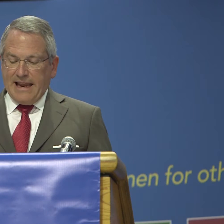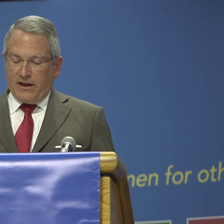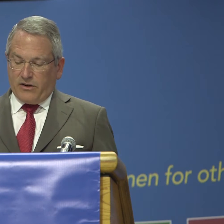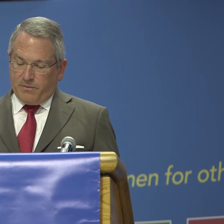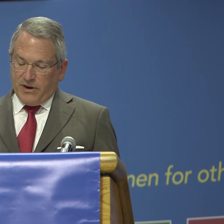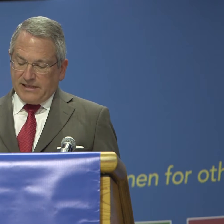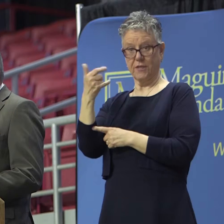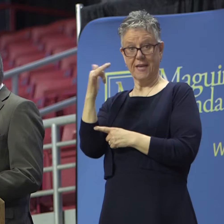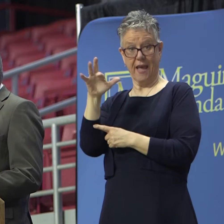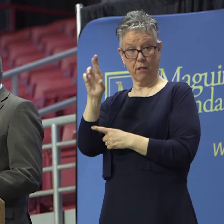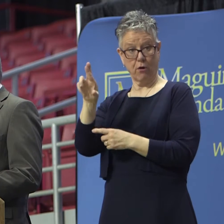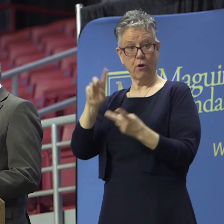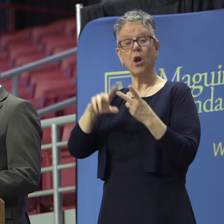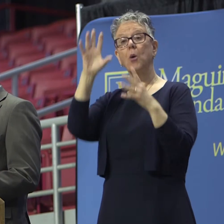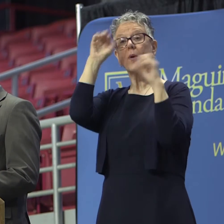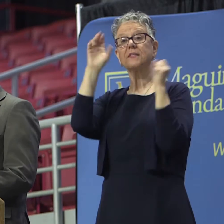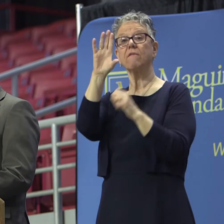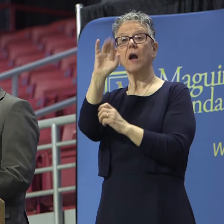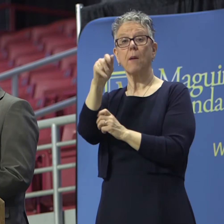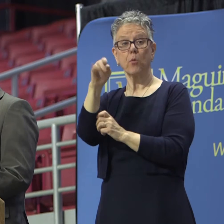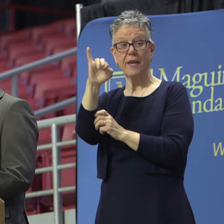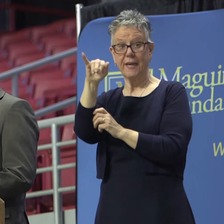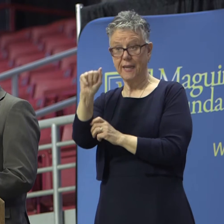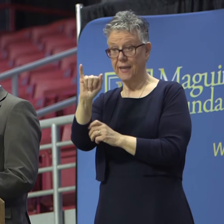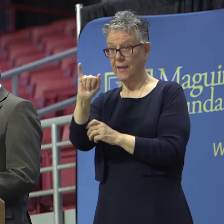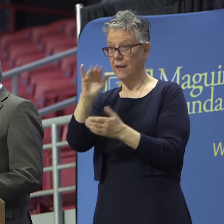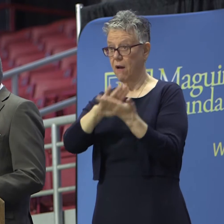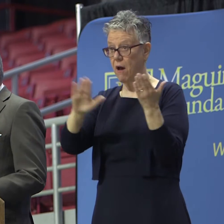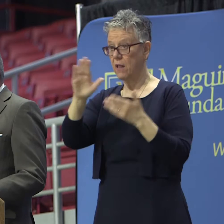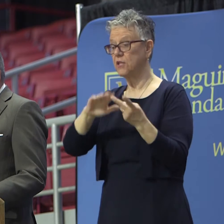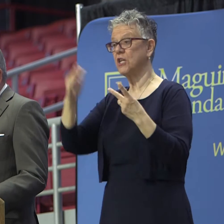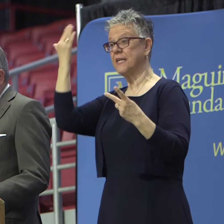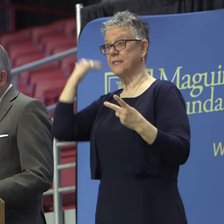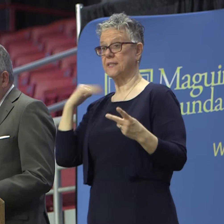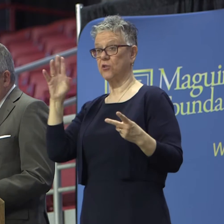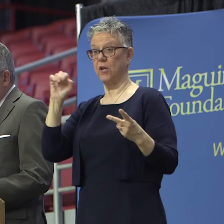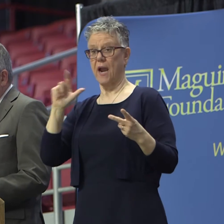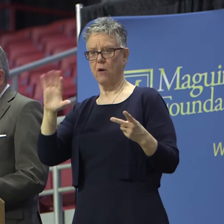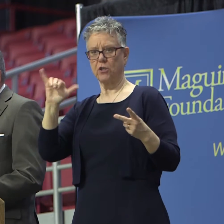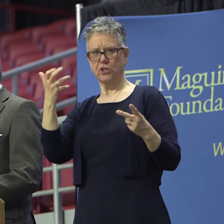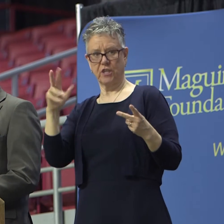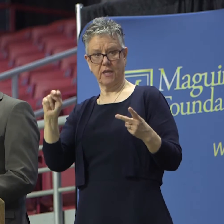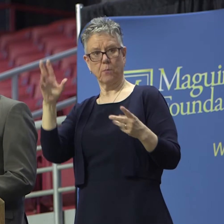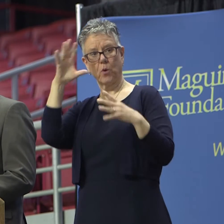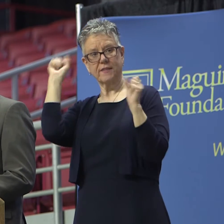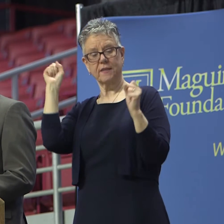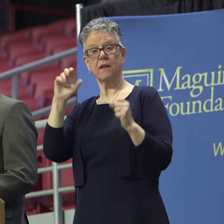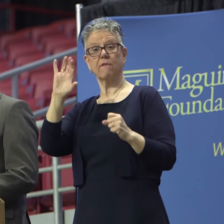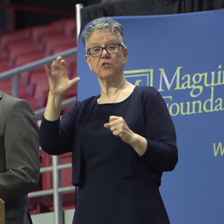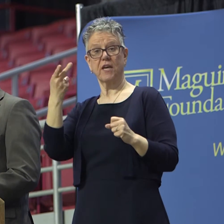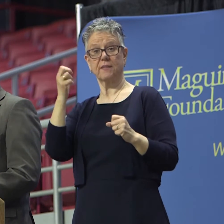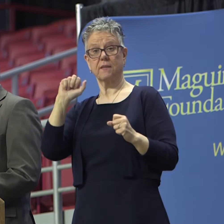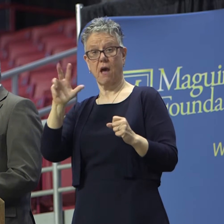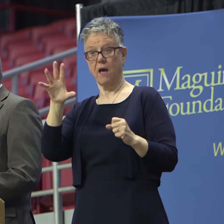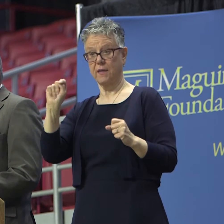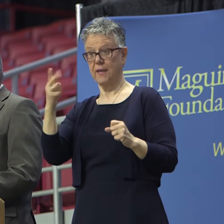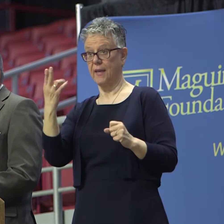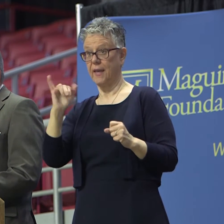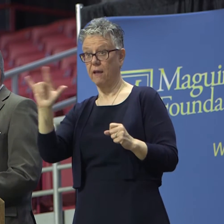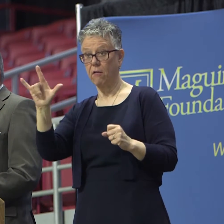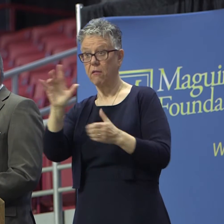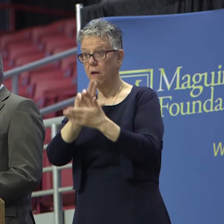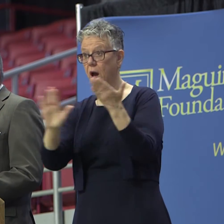Donald Taylor, president of Cabrini College, Sister Carol Jean Vale, president of Chestnut Hill College,